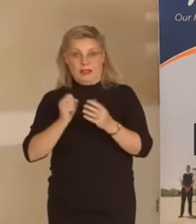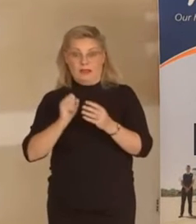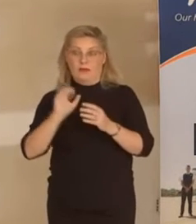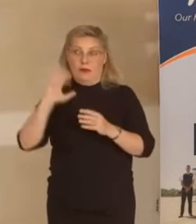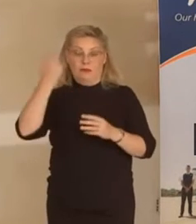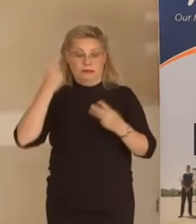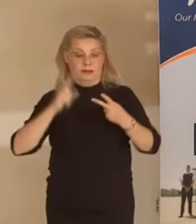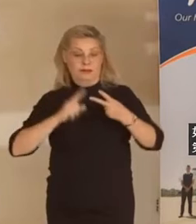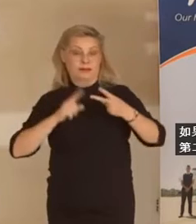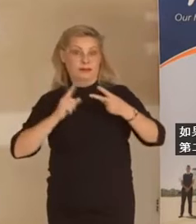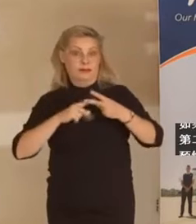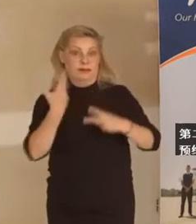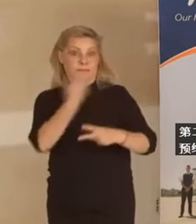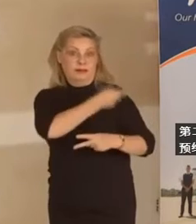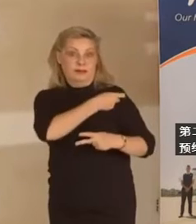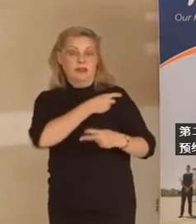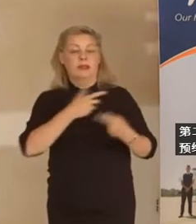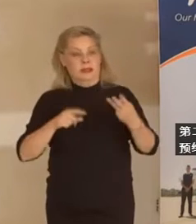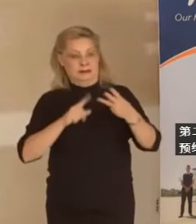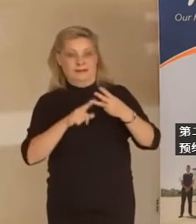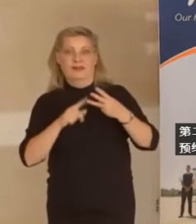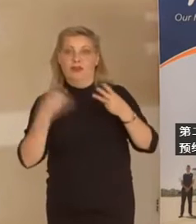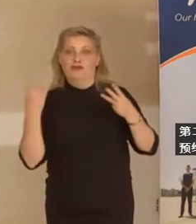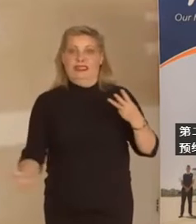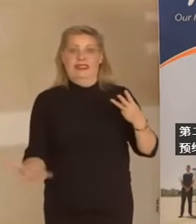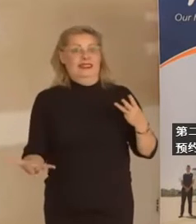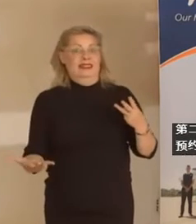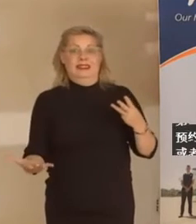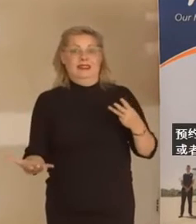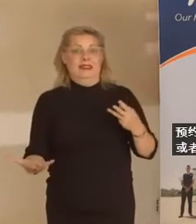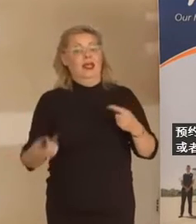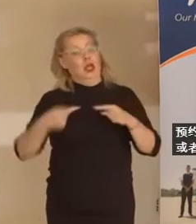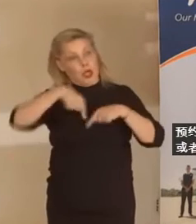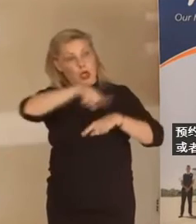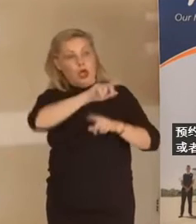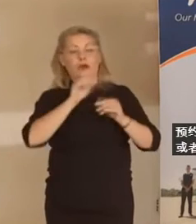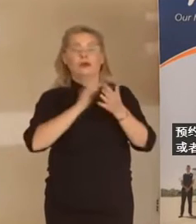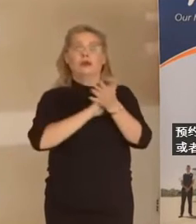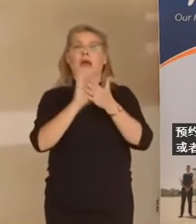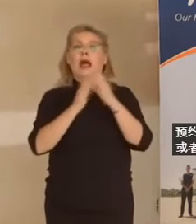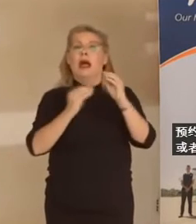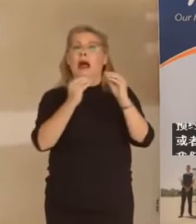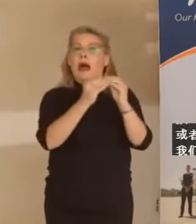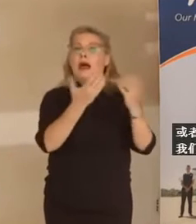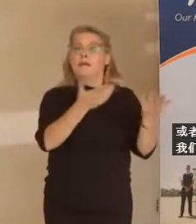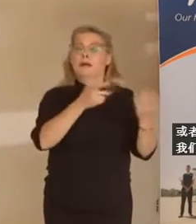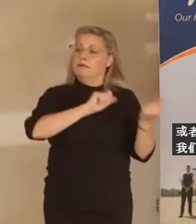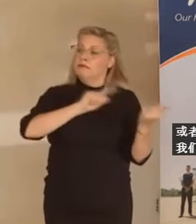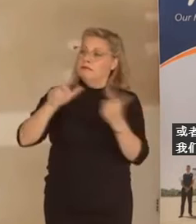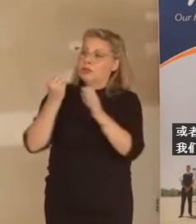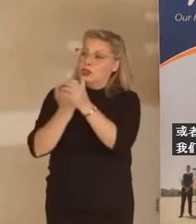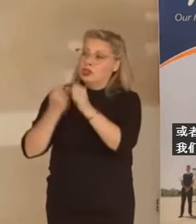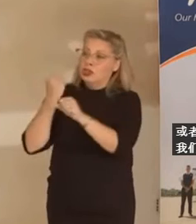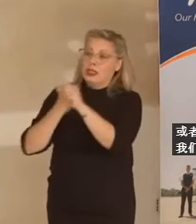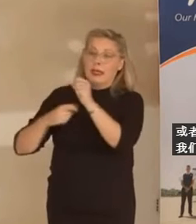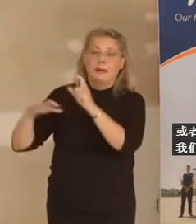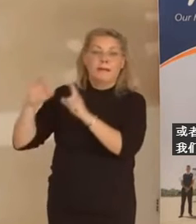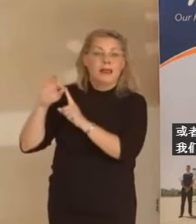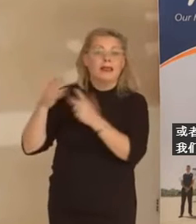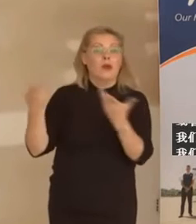dose vaccination, please make that appointment at our 40 centres, or alternatively your pharmacist or your GP. We need to get that rate